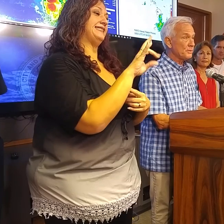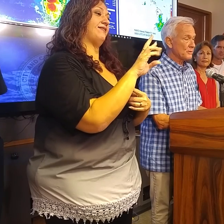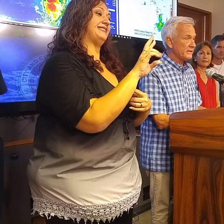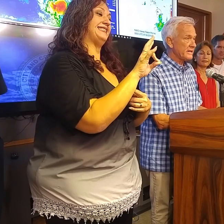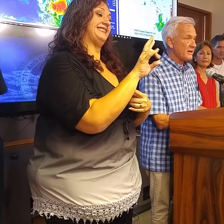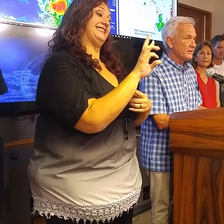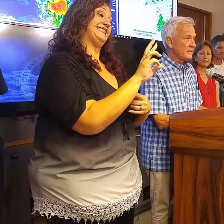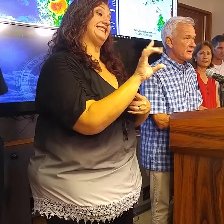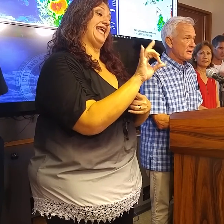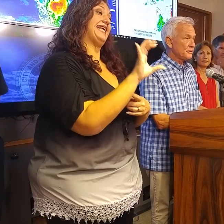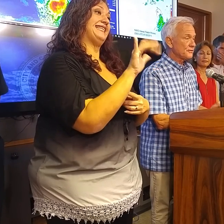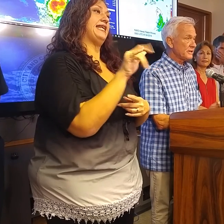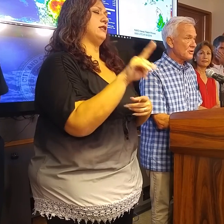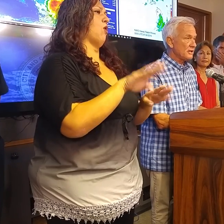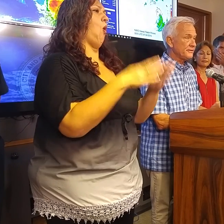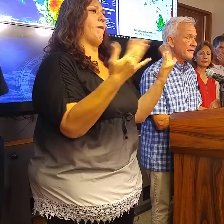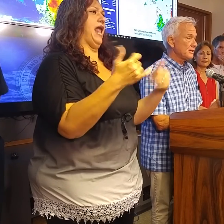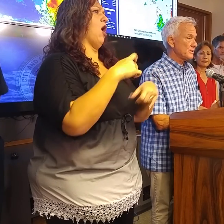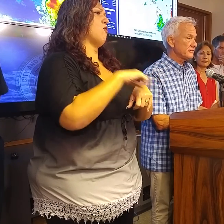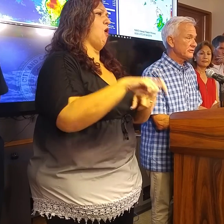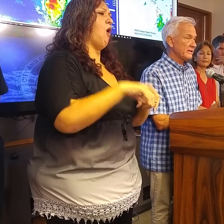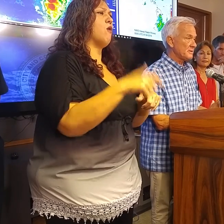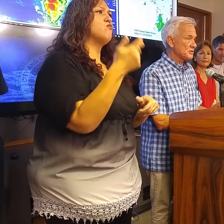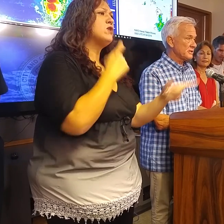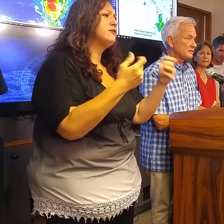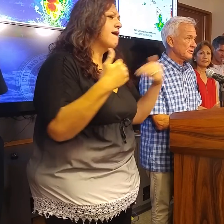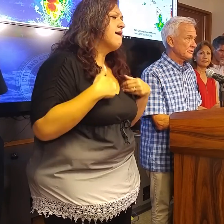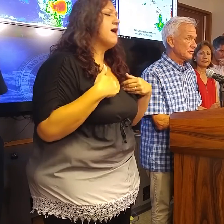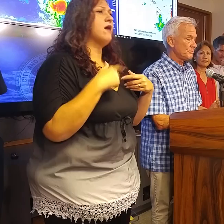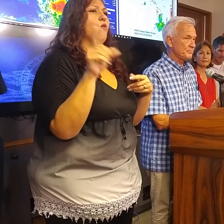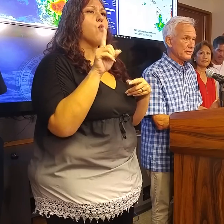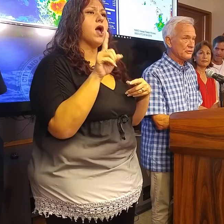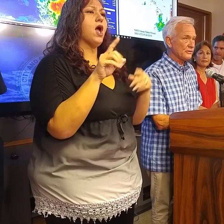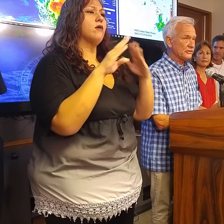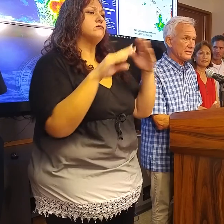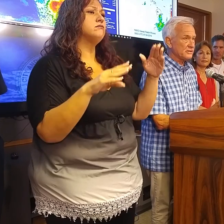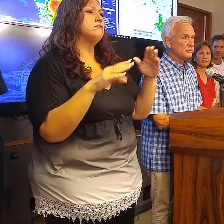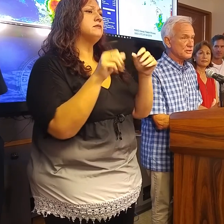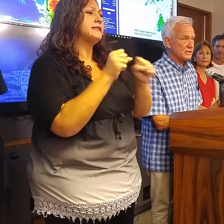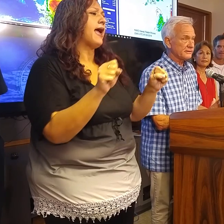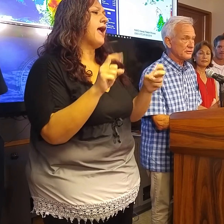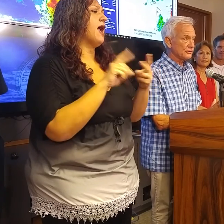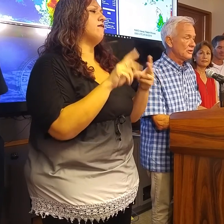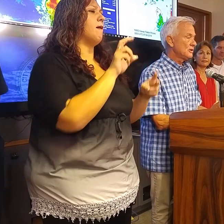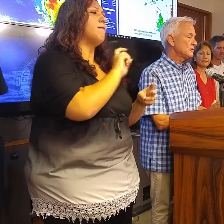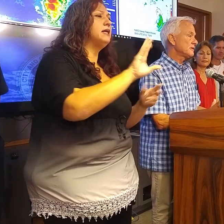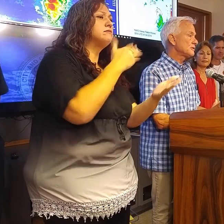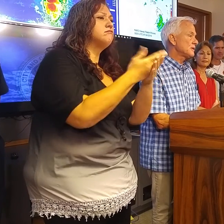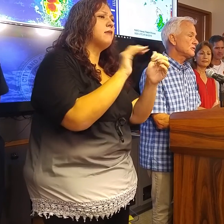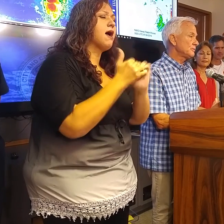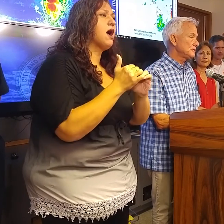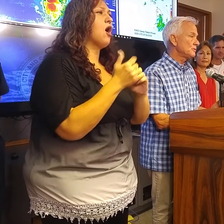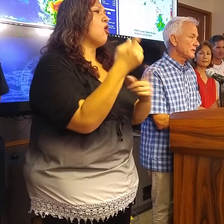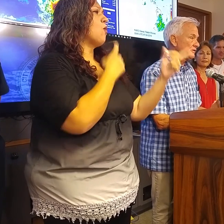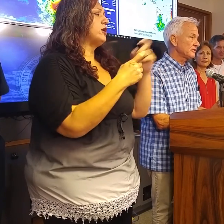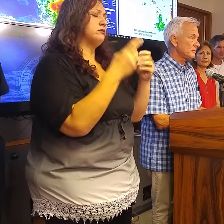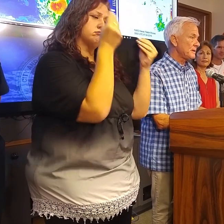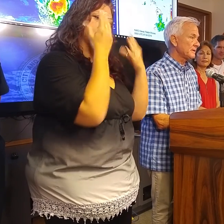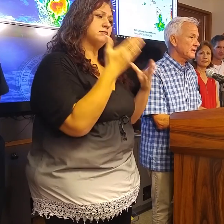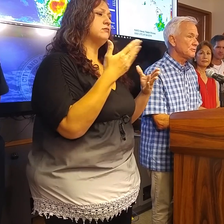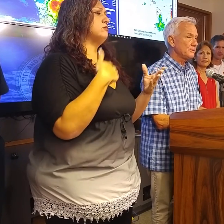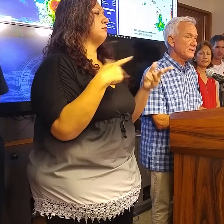It's open right now. Feel free to call if you have any questions, again, about shelters or bus service to get you to the shelters or any other questions. We do want to